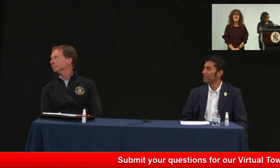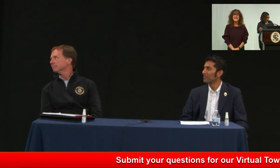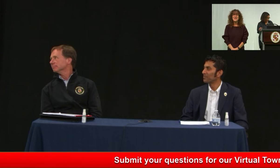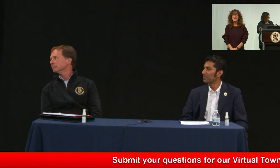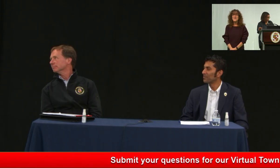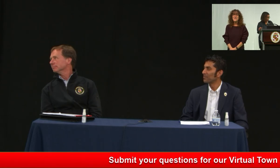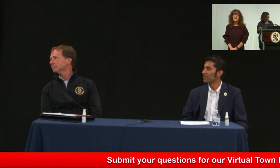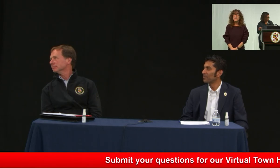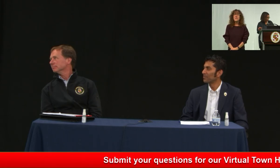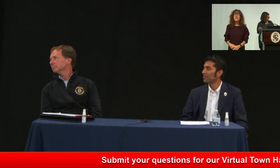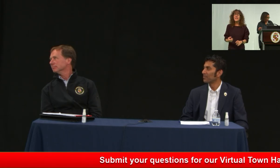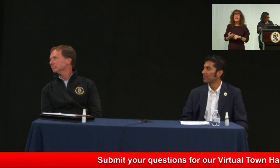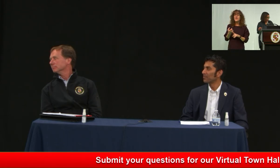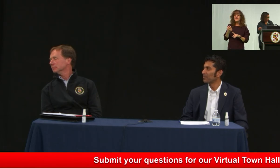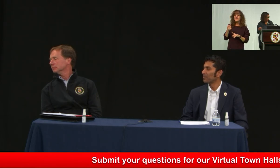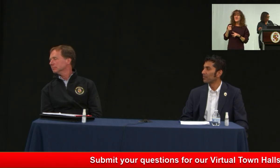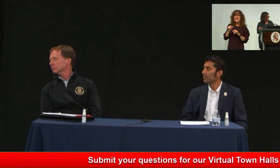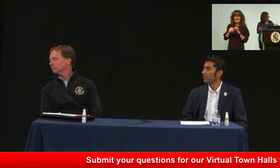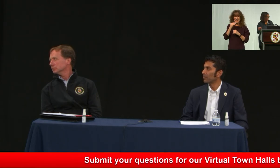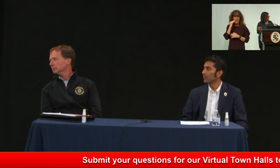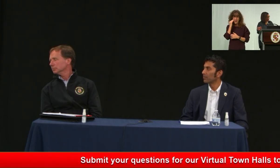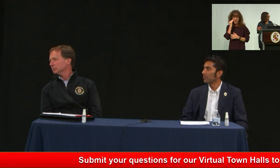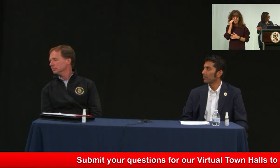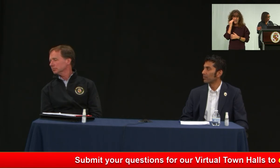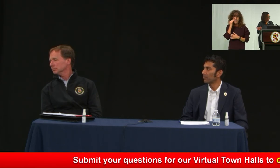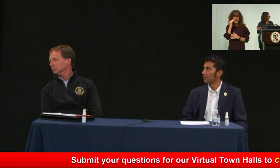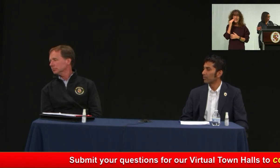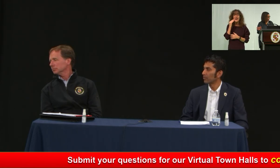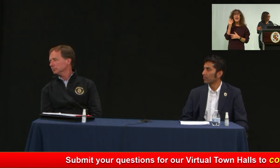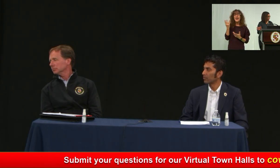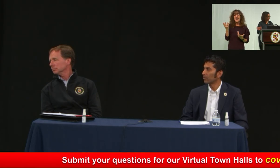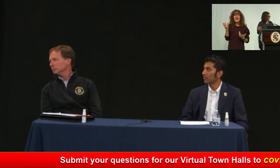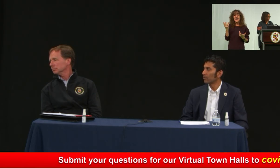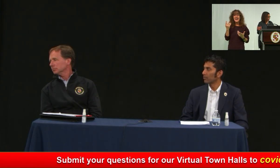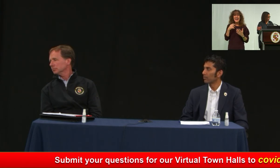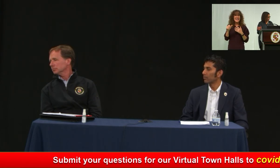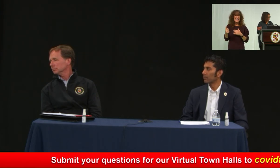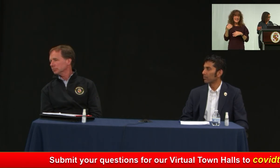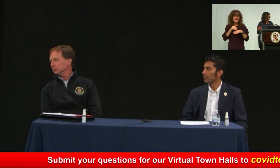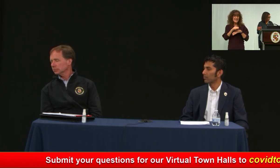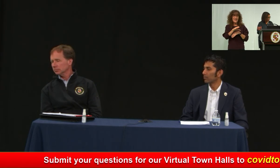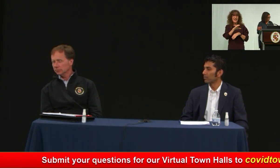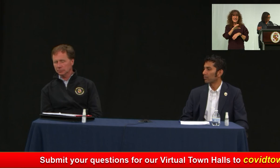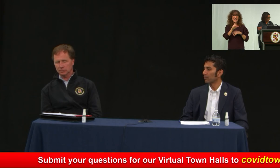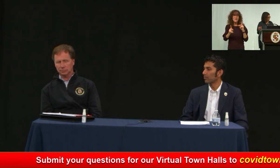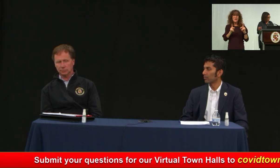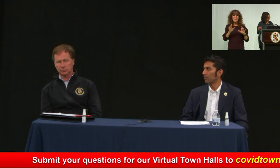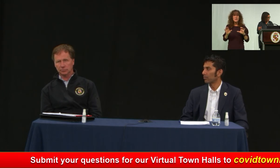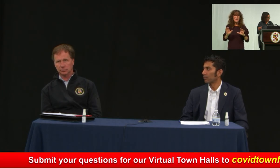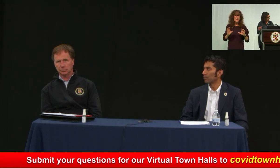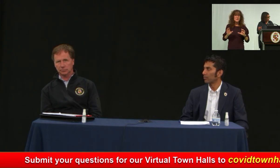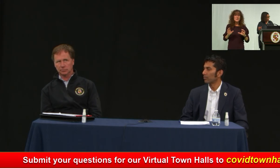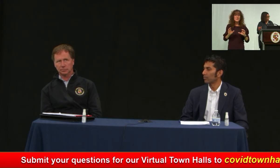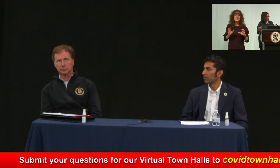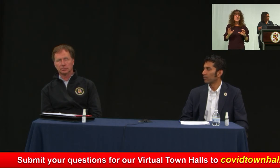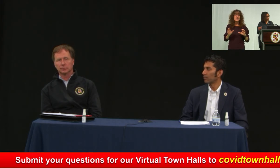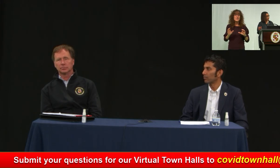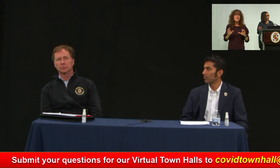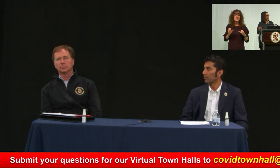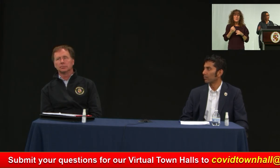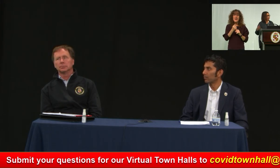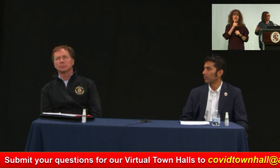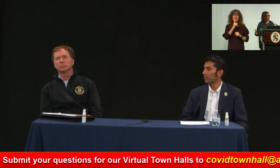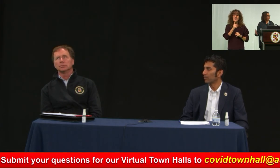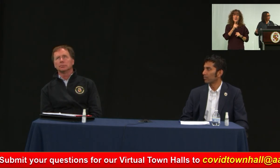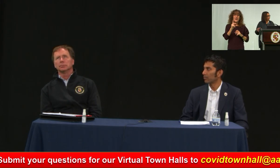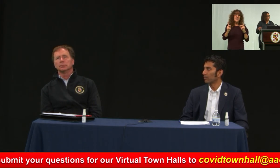Aside from staying home, is there anything that we can advise county residents to do to make